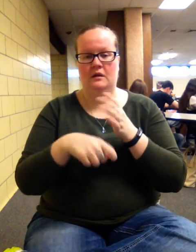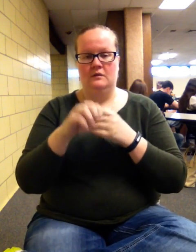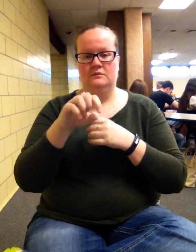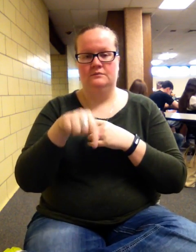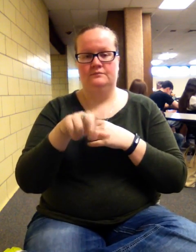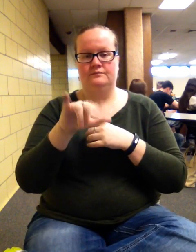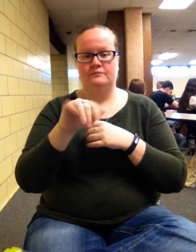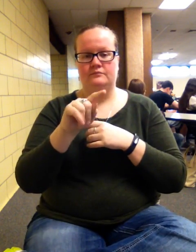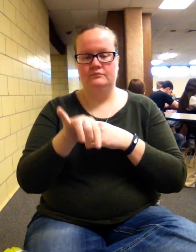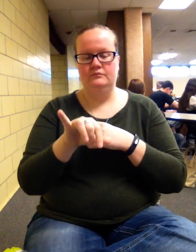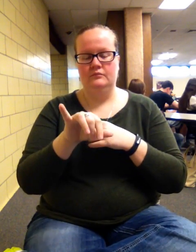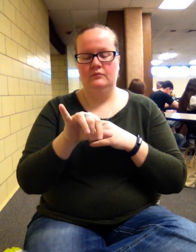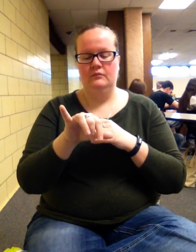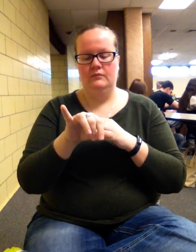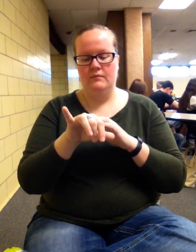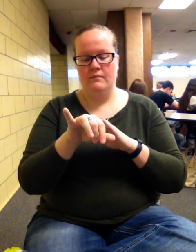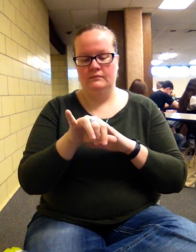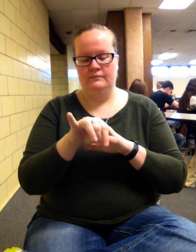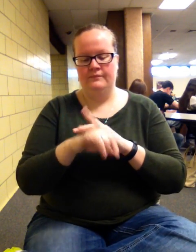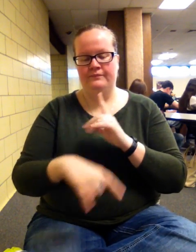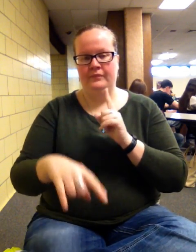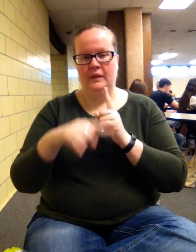plus then your weight of debt